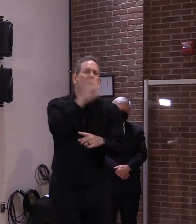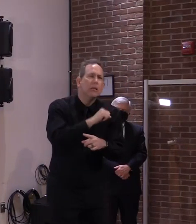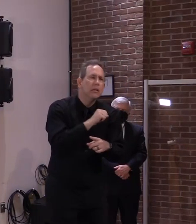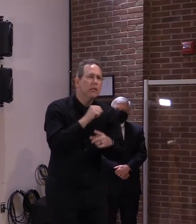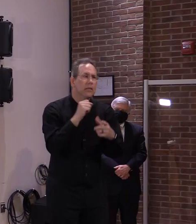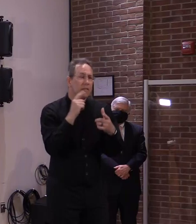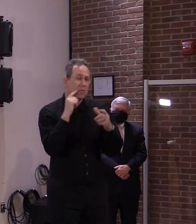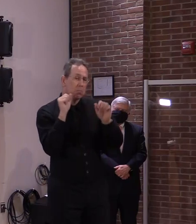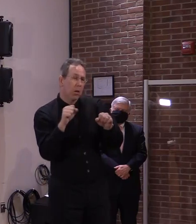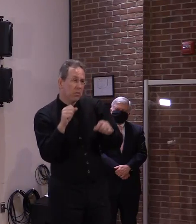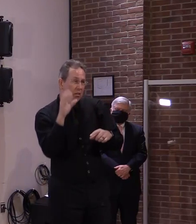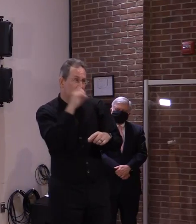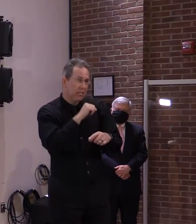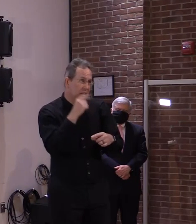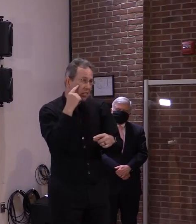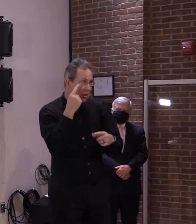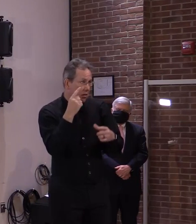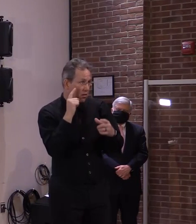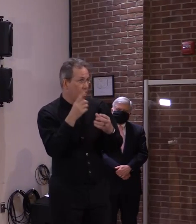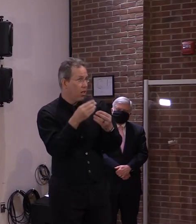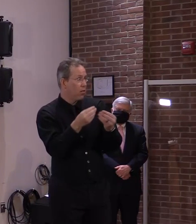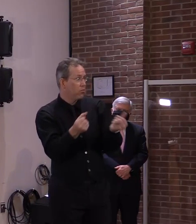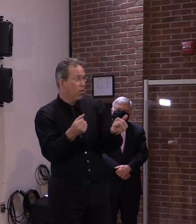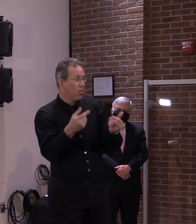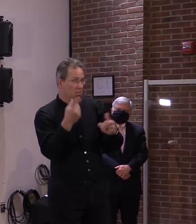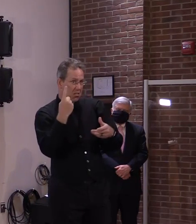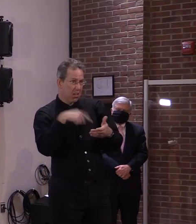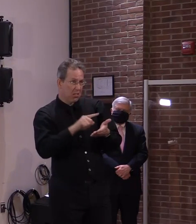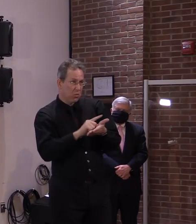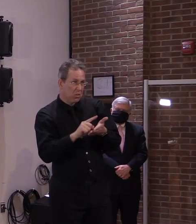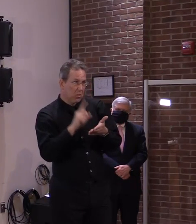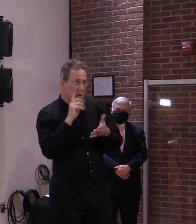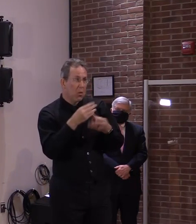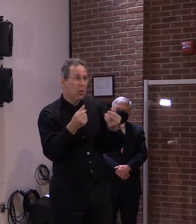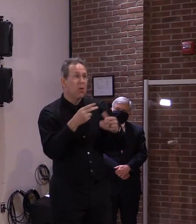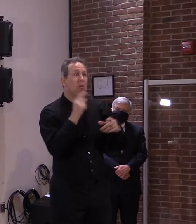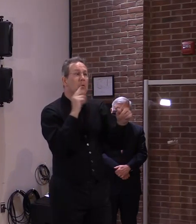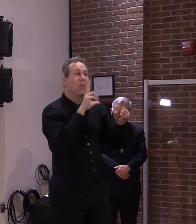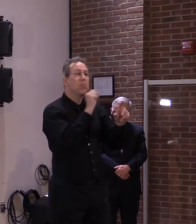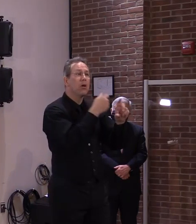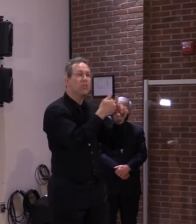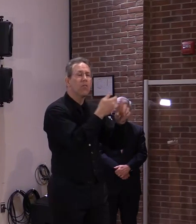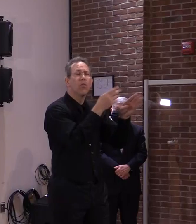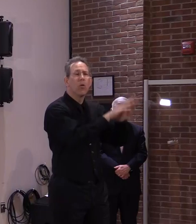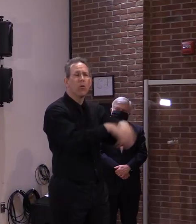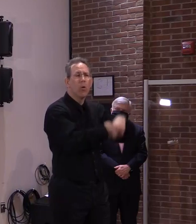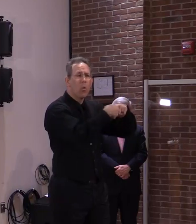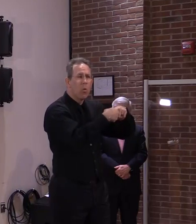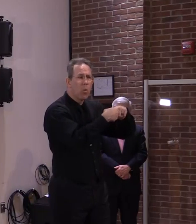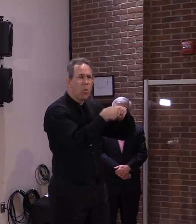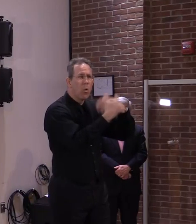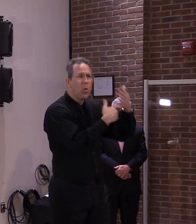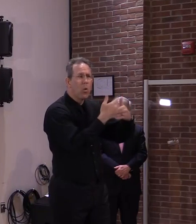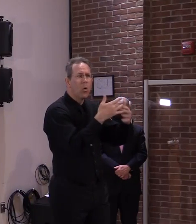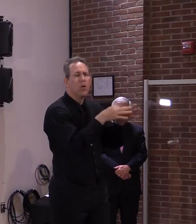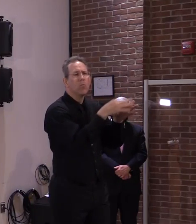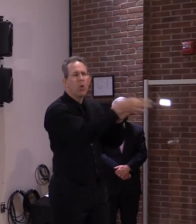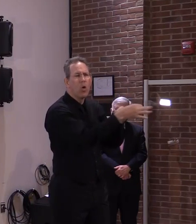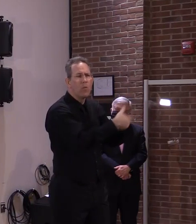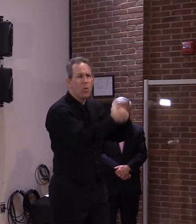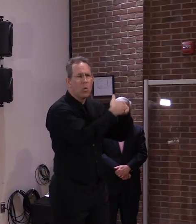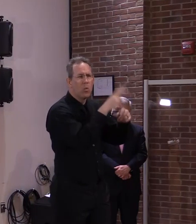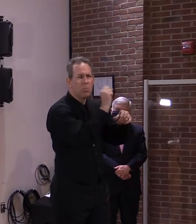being resolved by next week, or do you think the busing shutdown is going to extend beyond, beyond this 1 week that